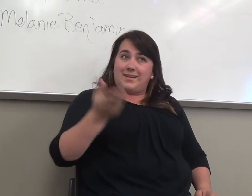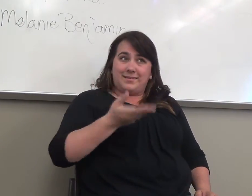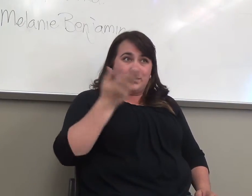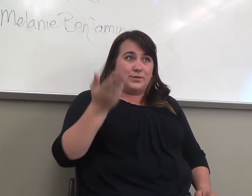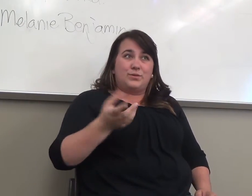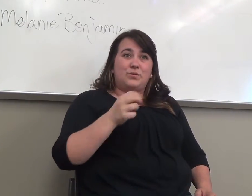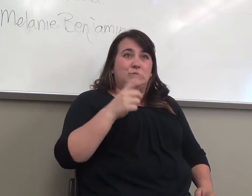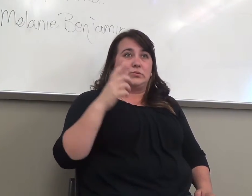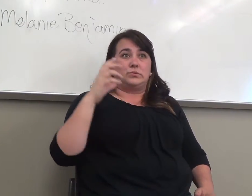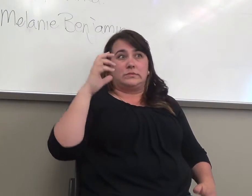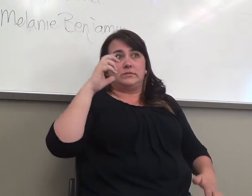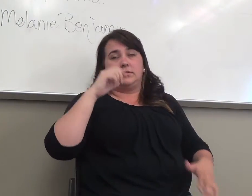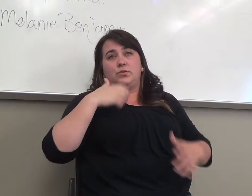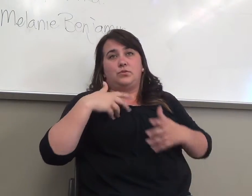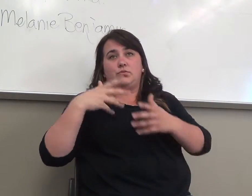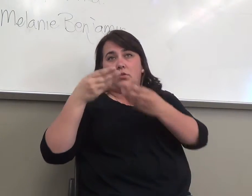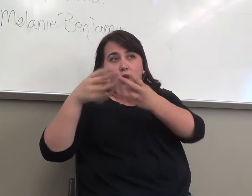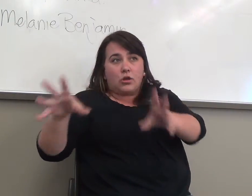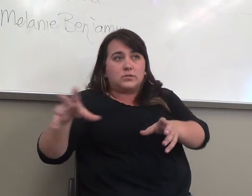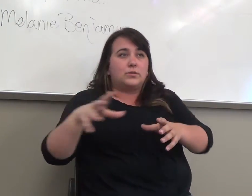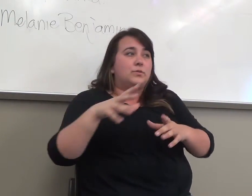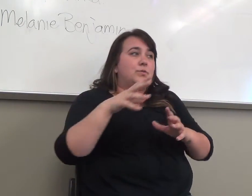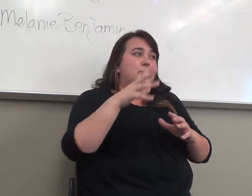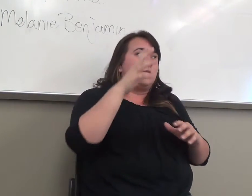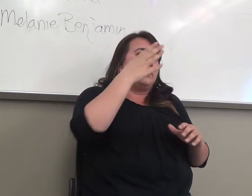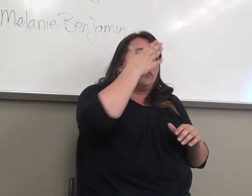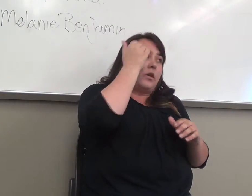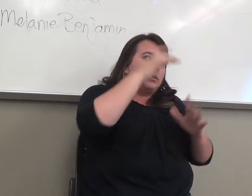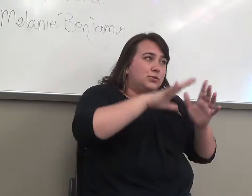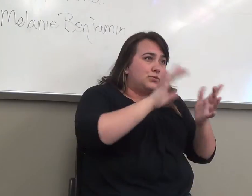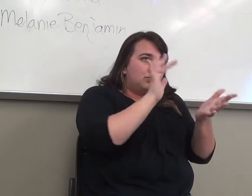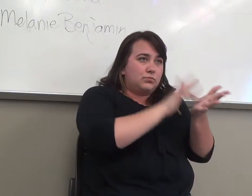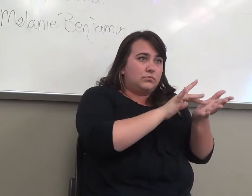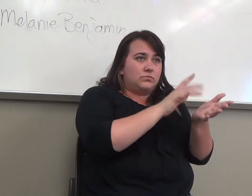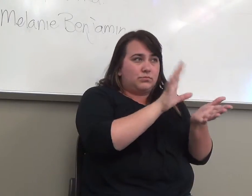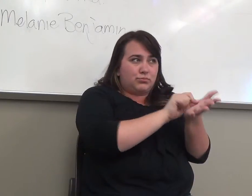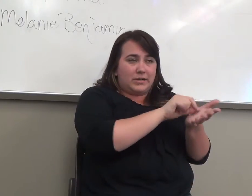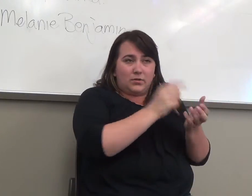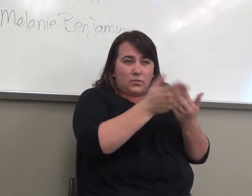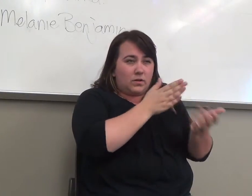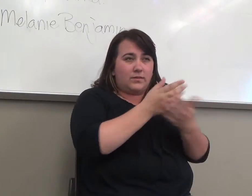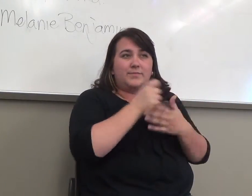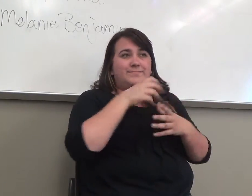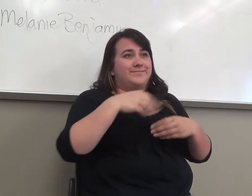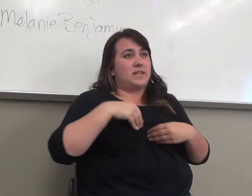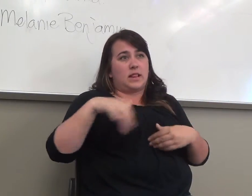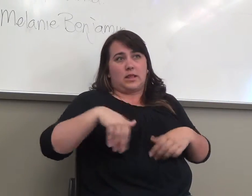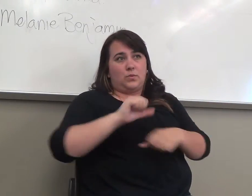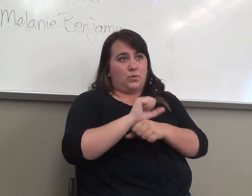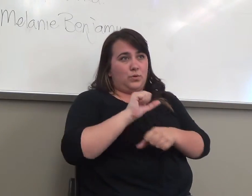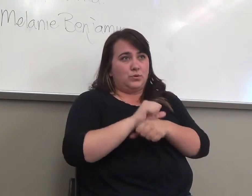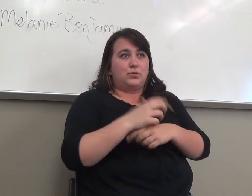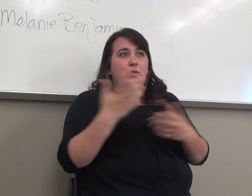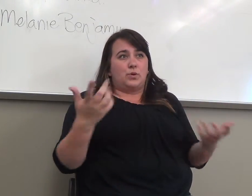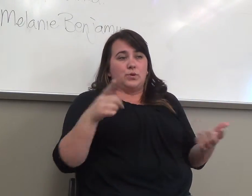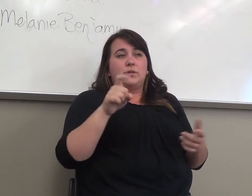missed getting it, or you lost it, or whatever, you need, I don't accept late work, so you need to go to the